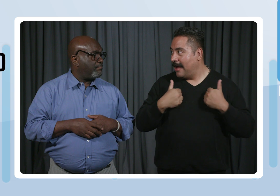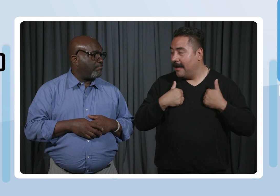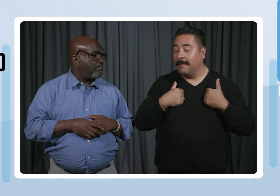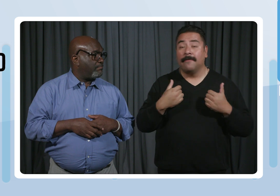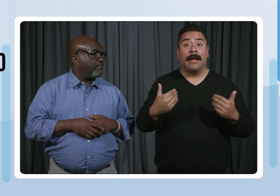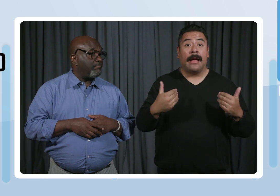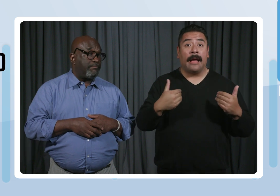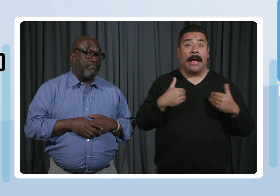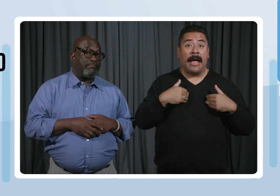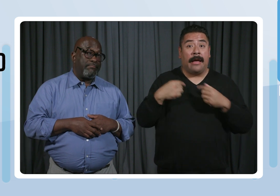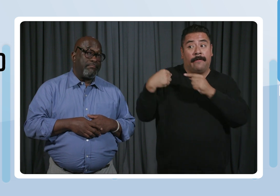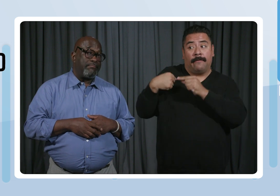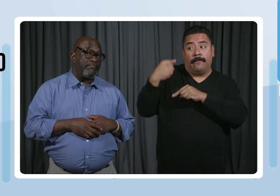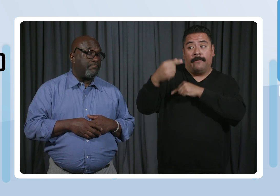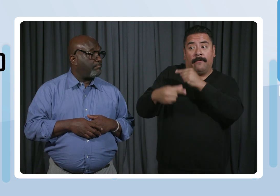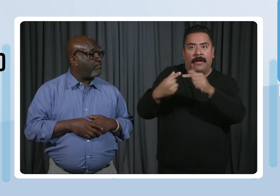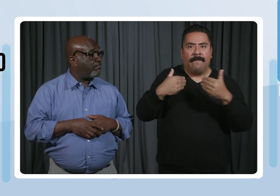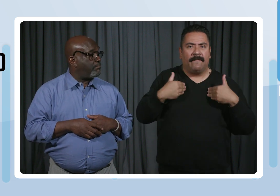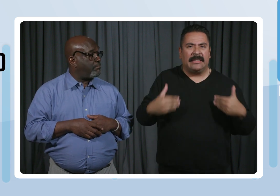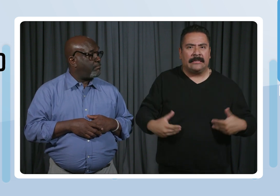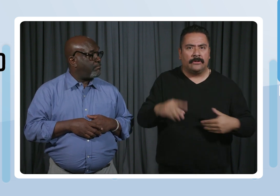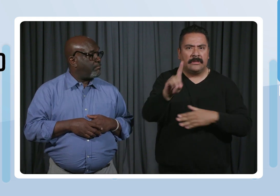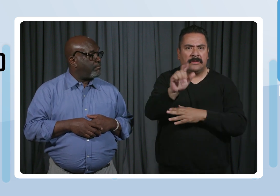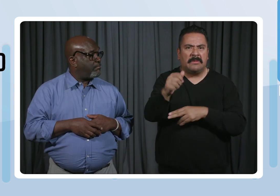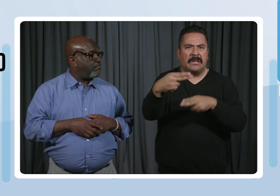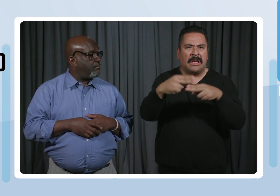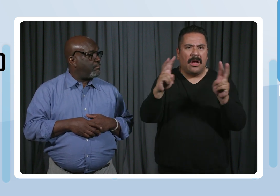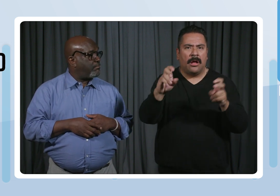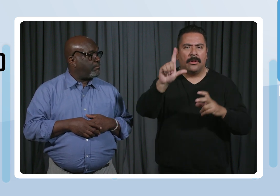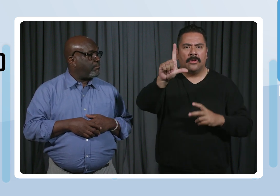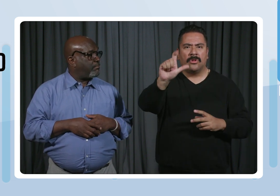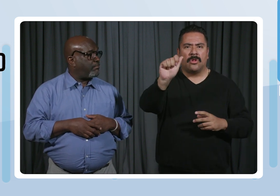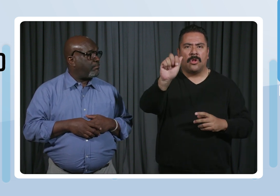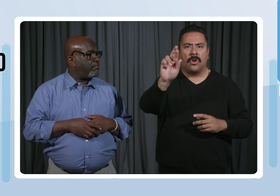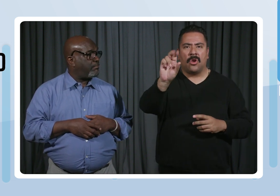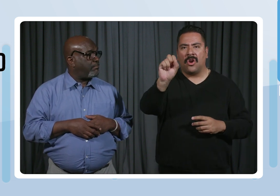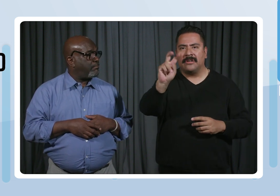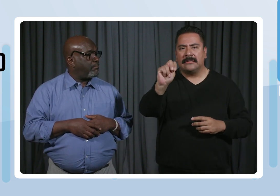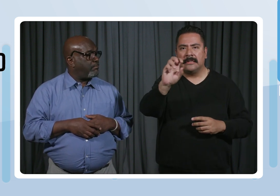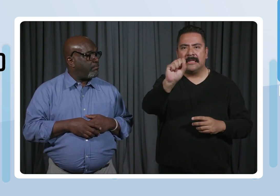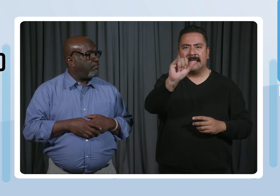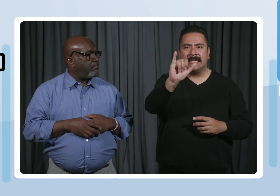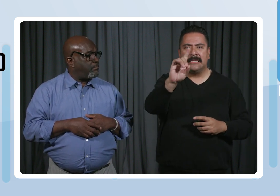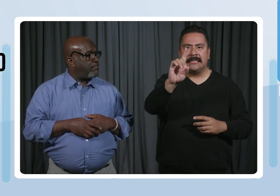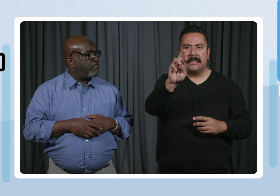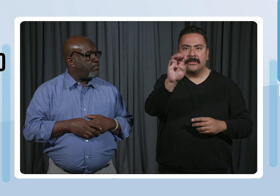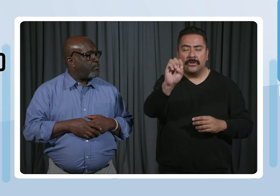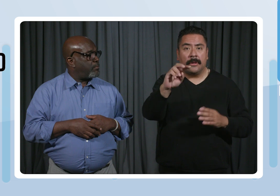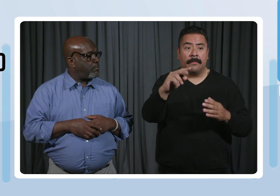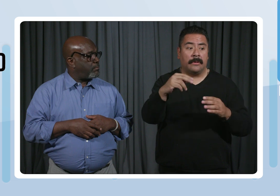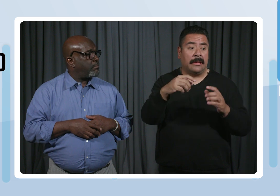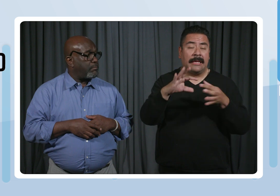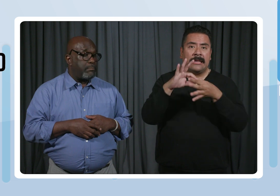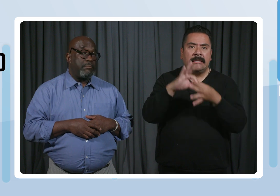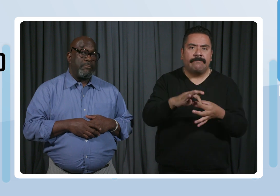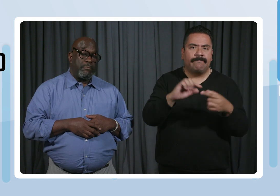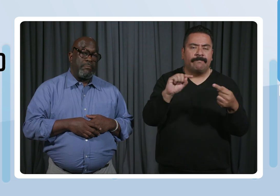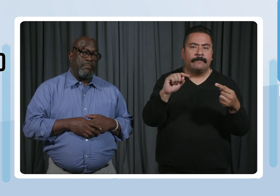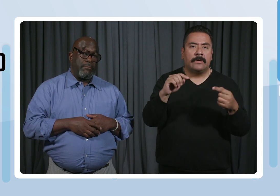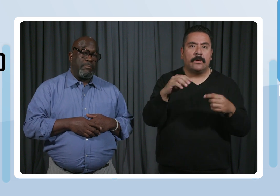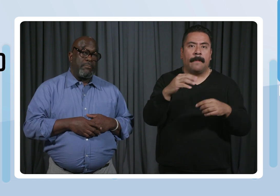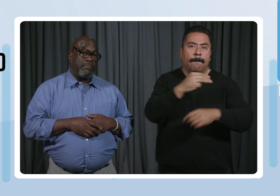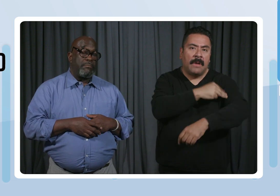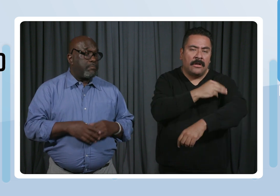have a genetic physical disability. It's called Larsen syndrome. It's a joint and muscle disorder. So I use